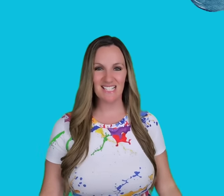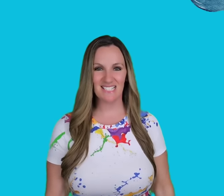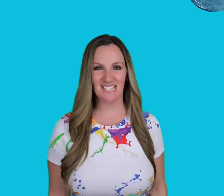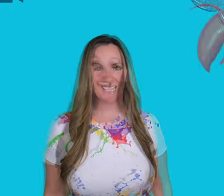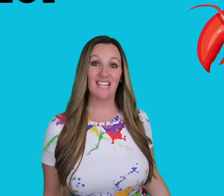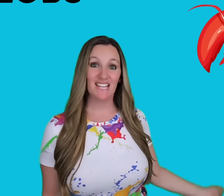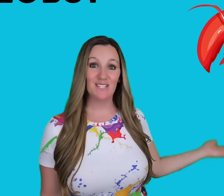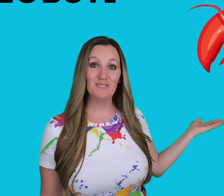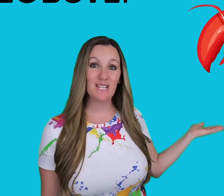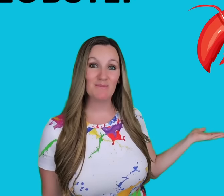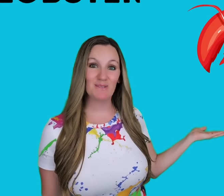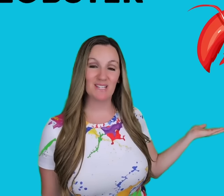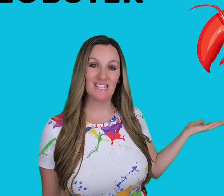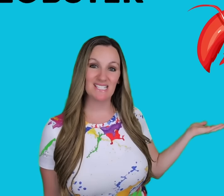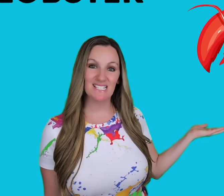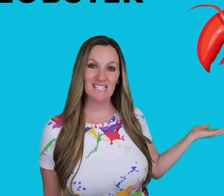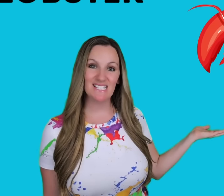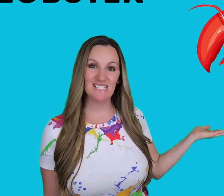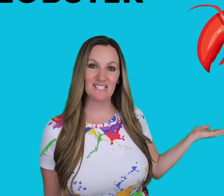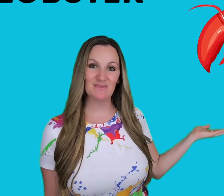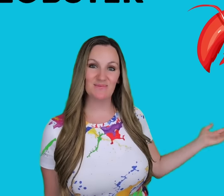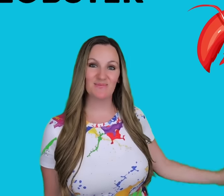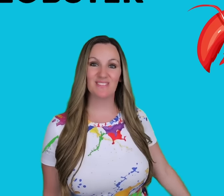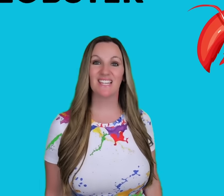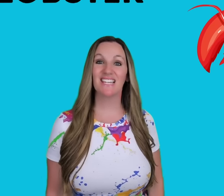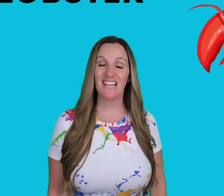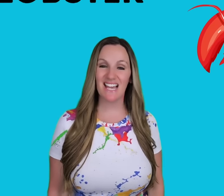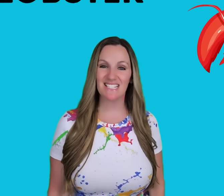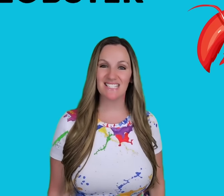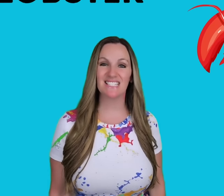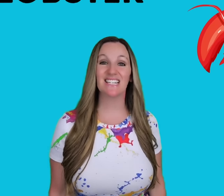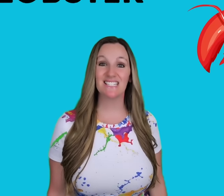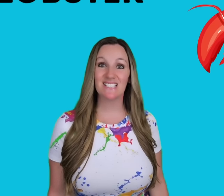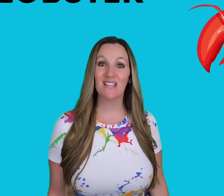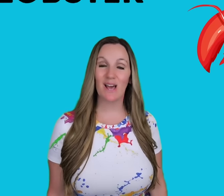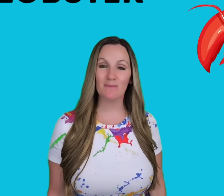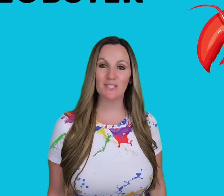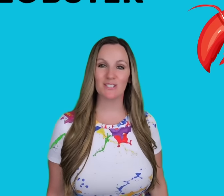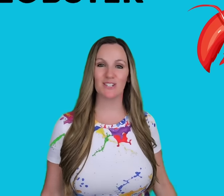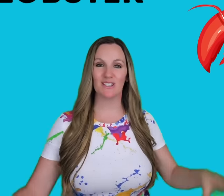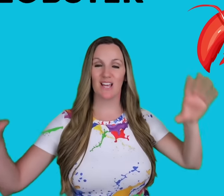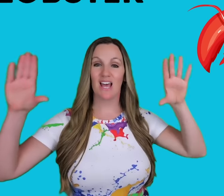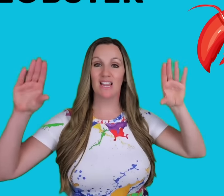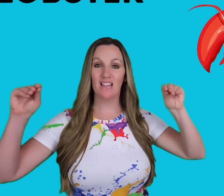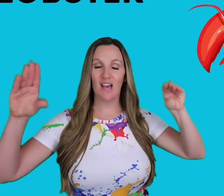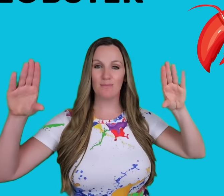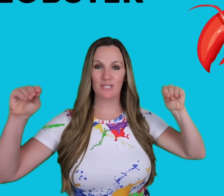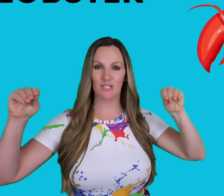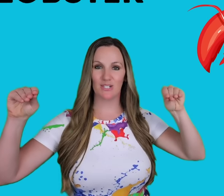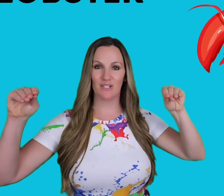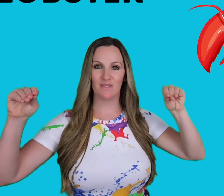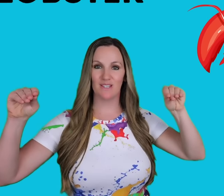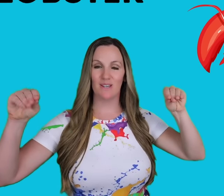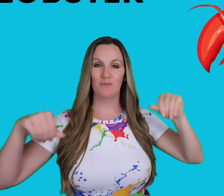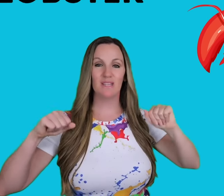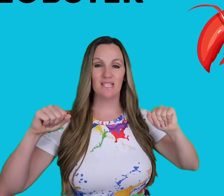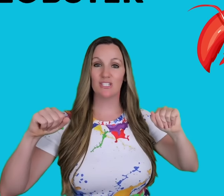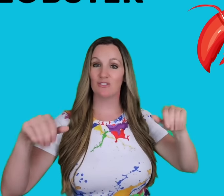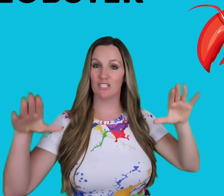Fantastic. Can you tell me what this is? Yes, it's a lobster. Lobster. With this, you just take